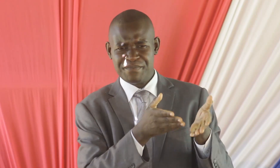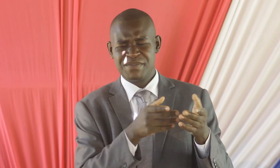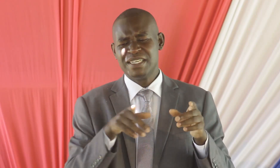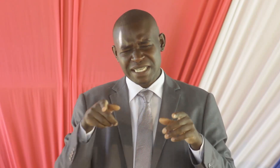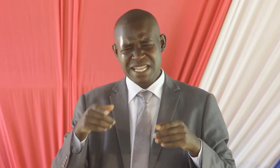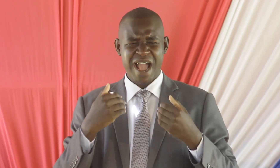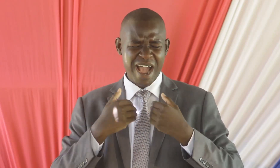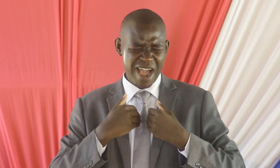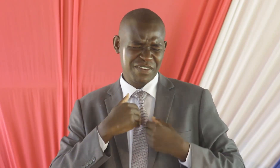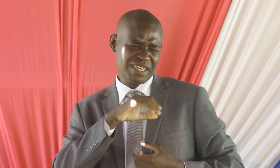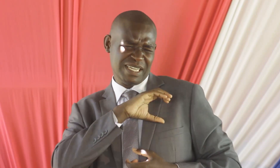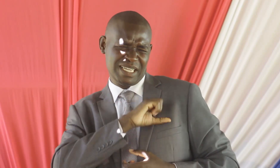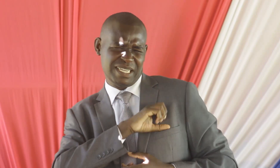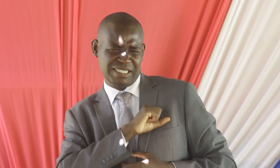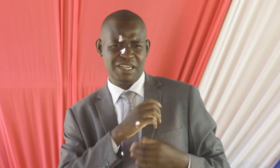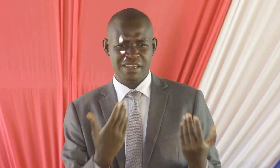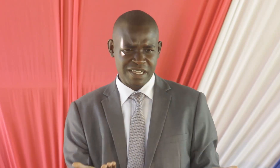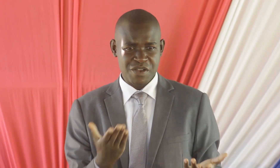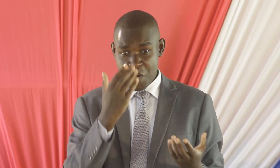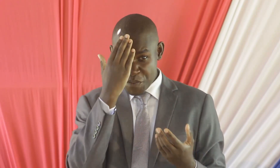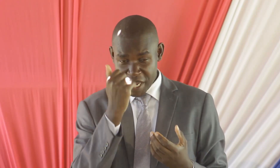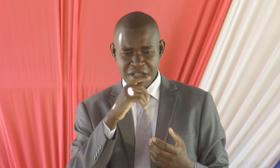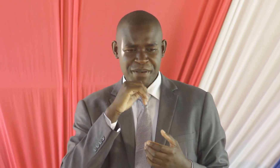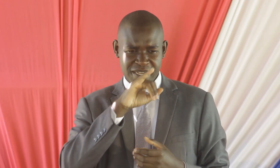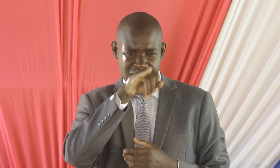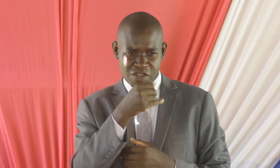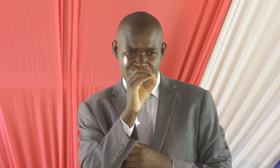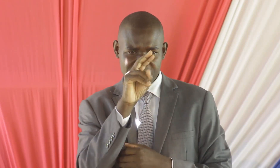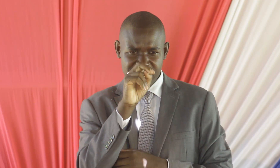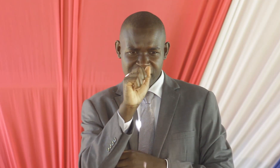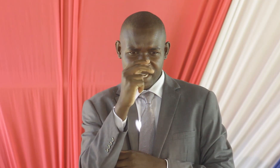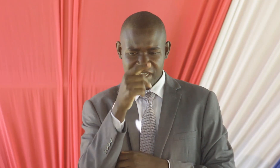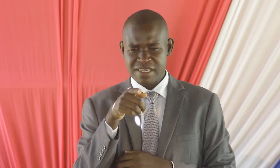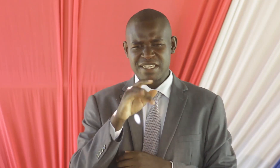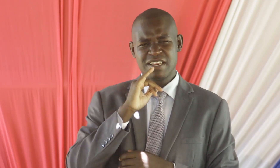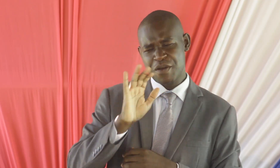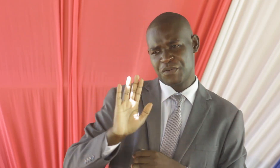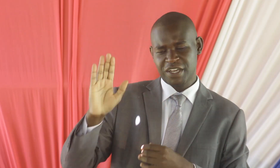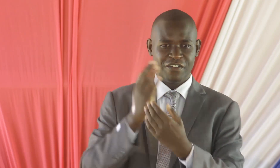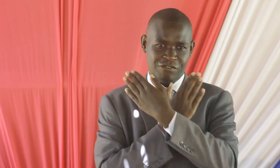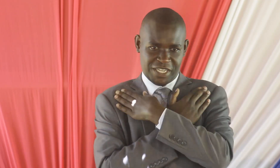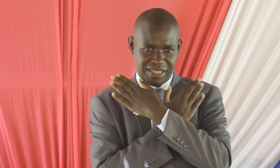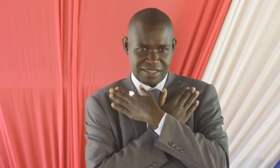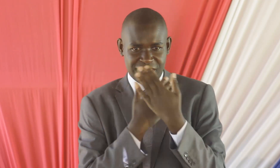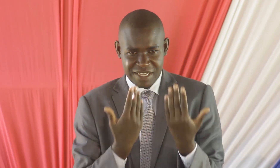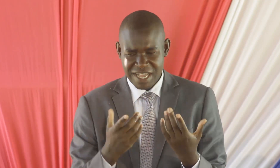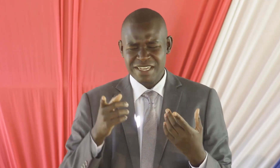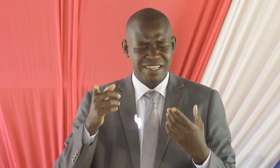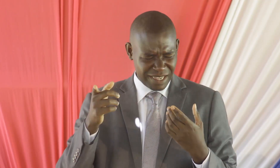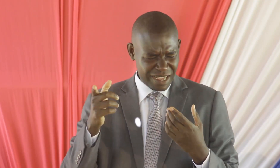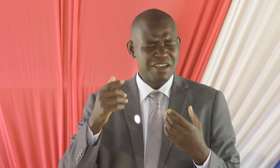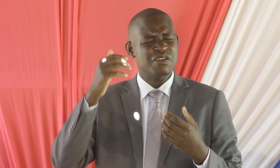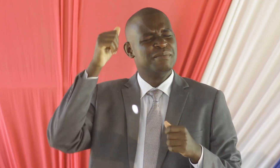You know about these people. It is all about patience. But now Jonathan is